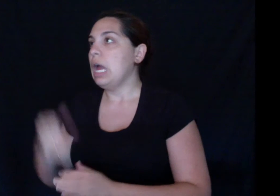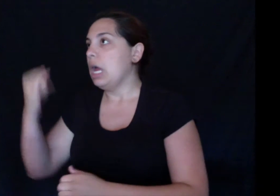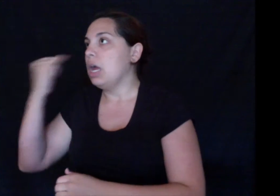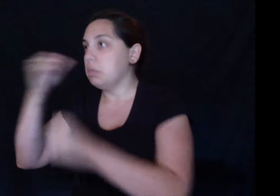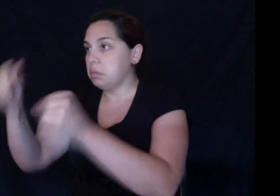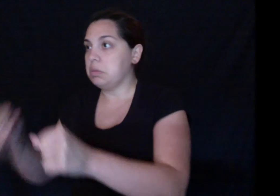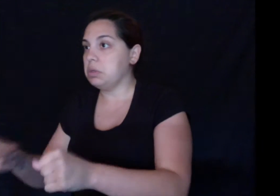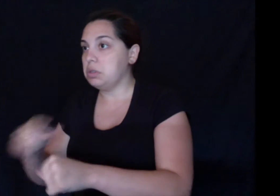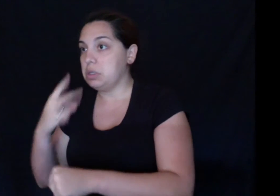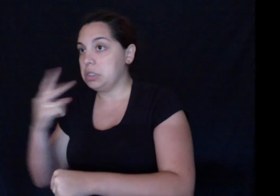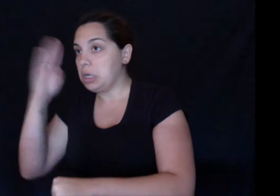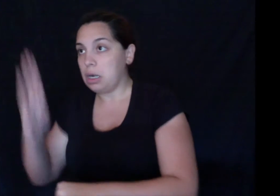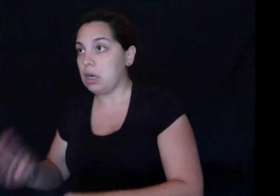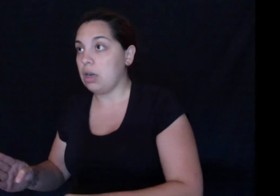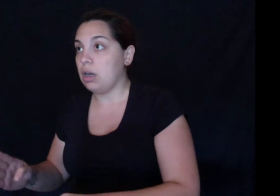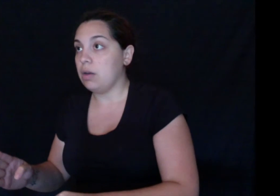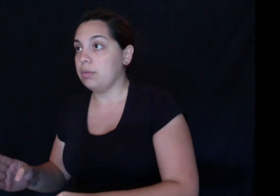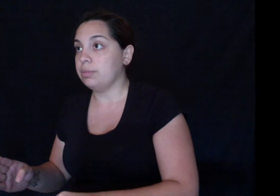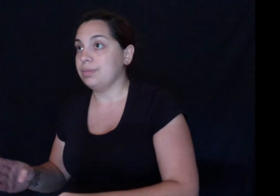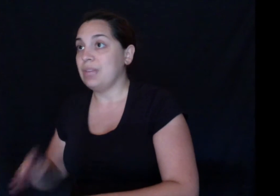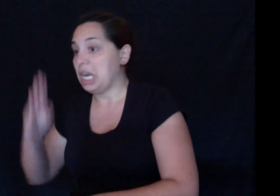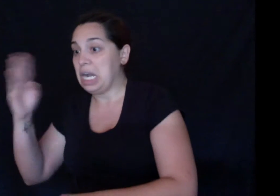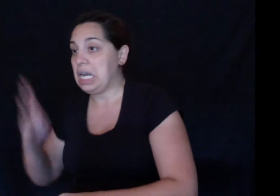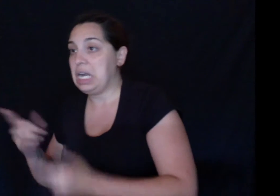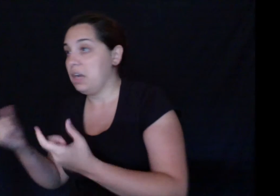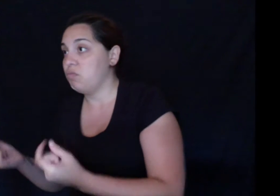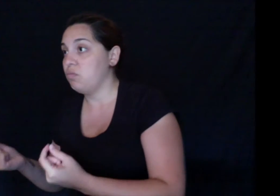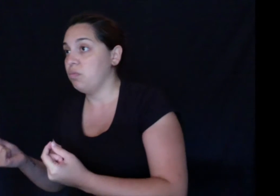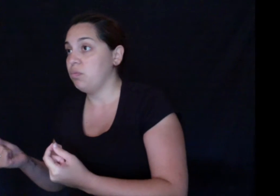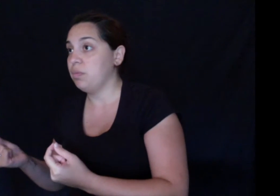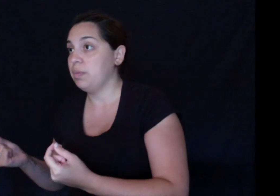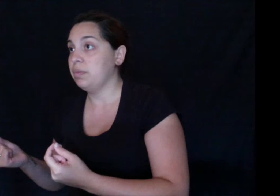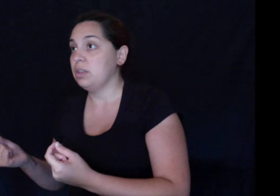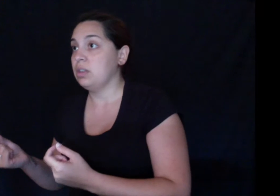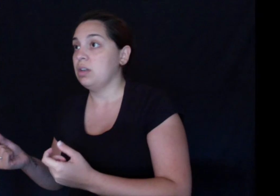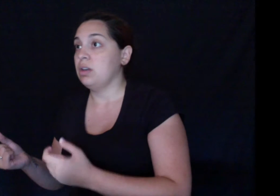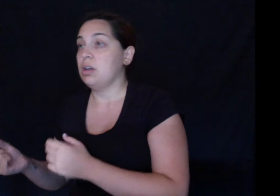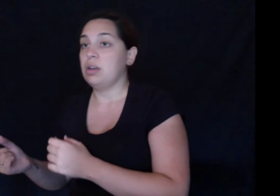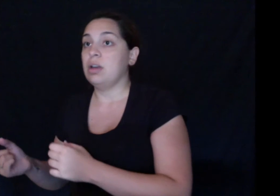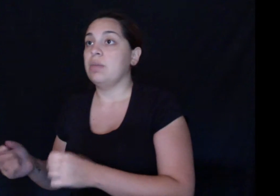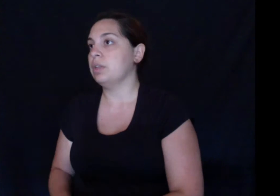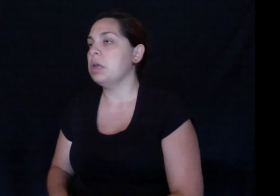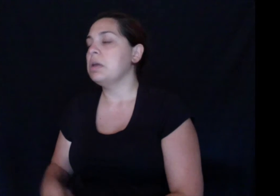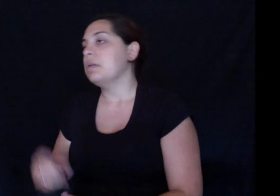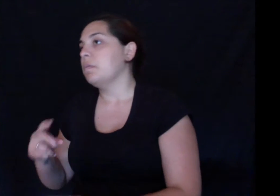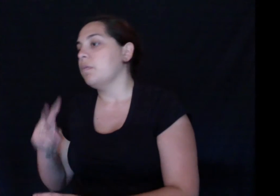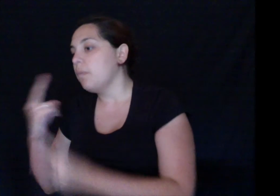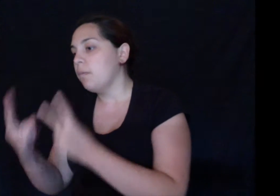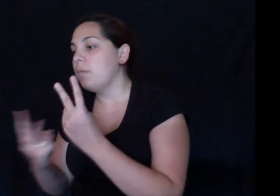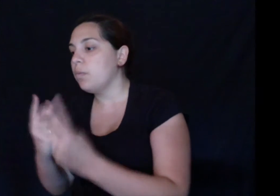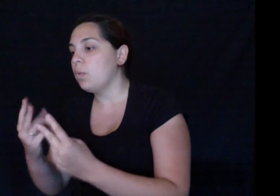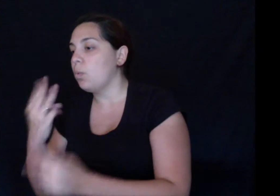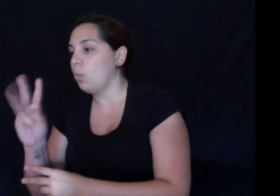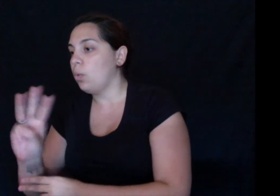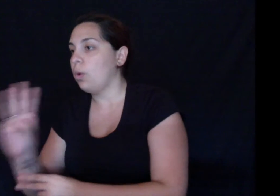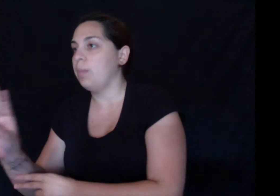for inspiring me to sign up to be a bone marrow donor. And I absolutely encourage everyone on Reddit to do